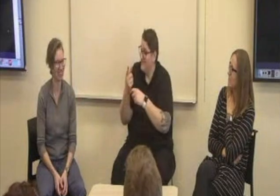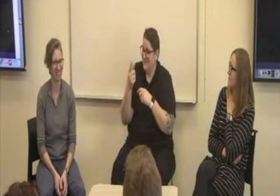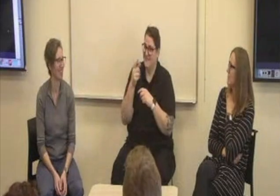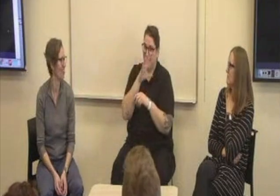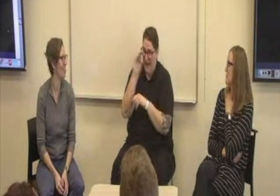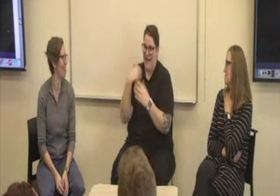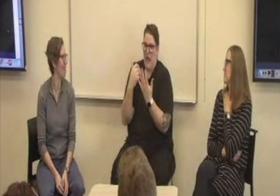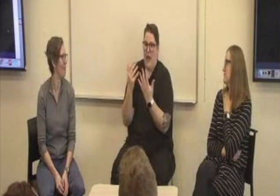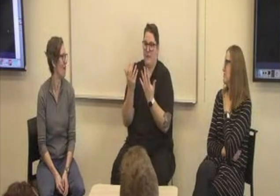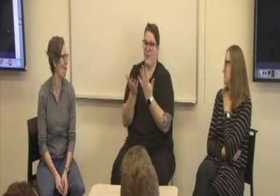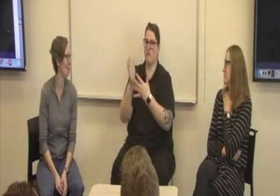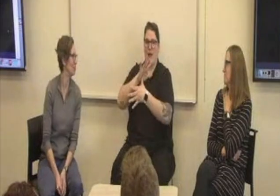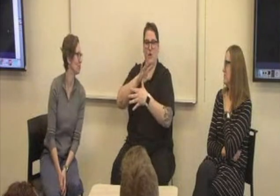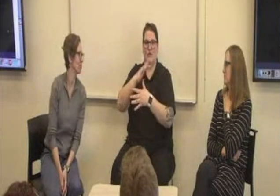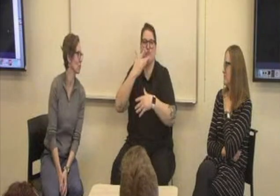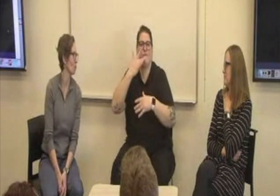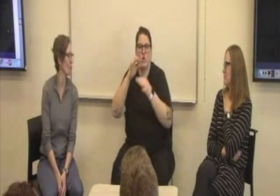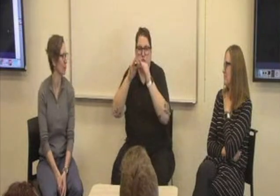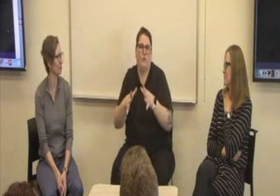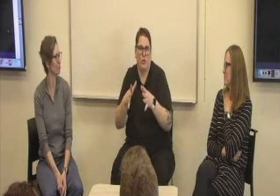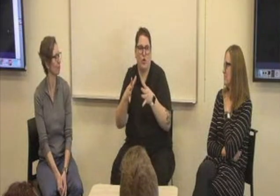work, right? Right.